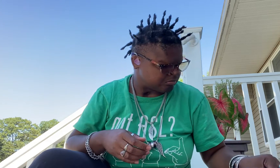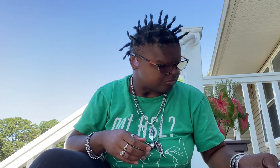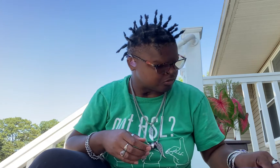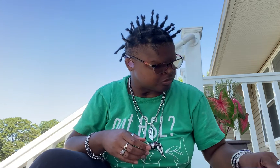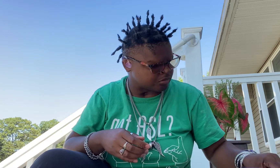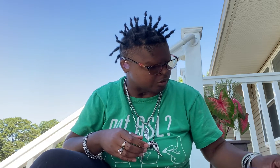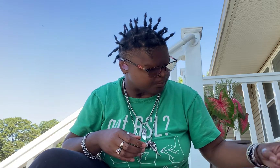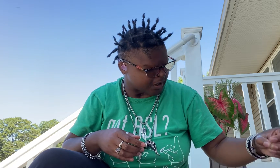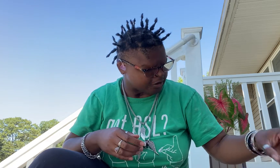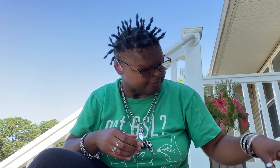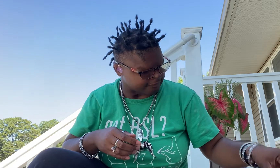the best